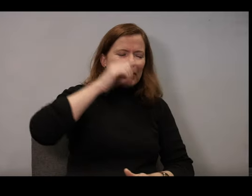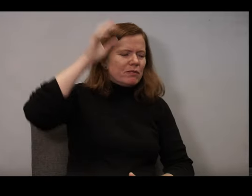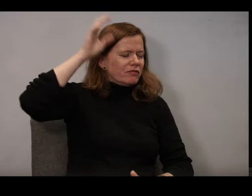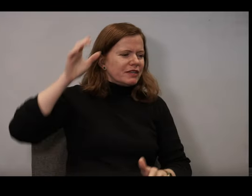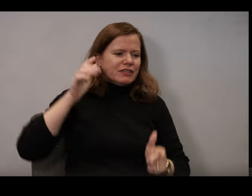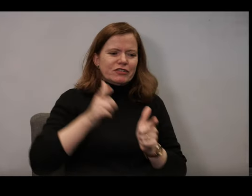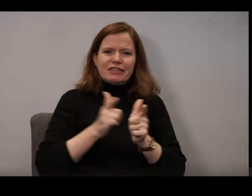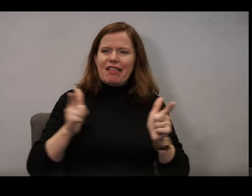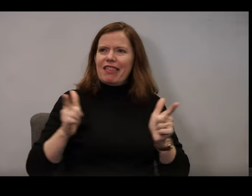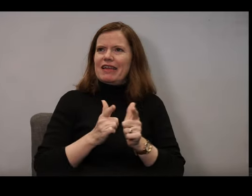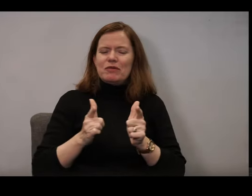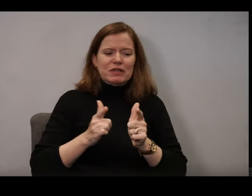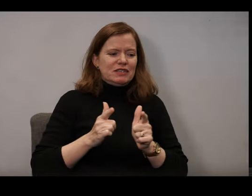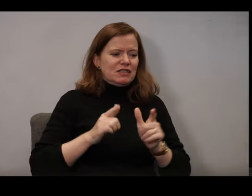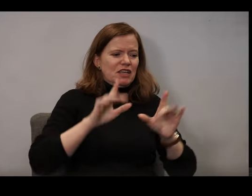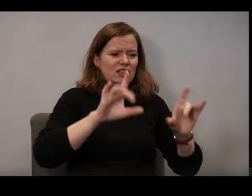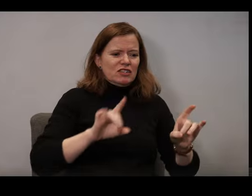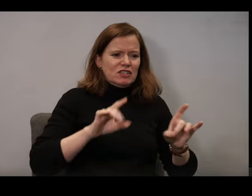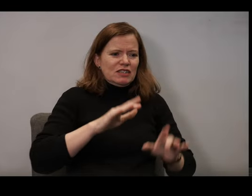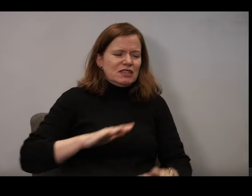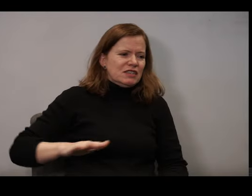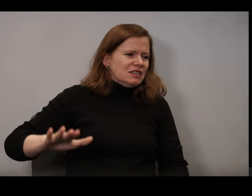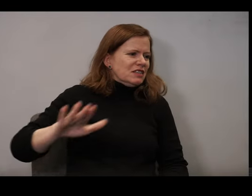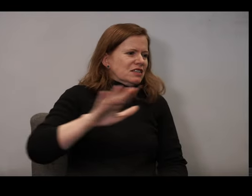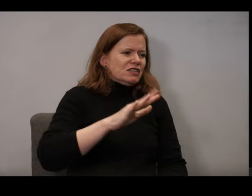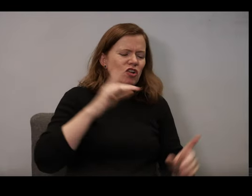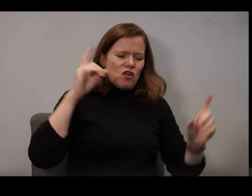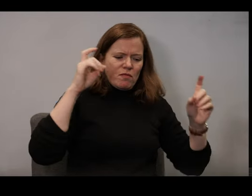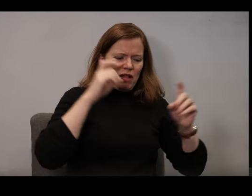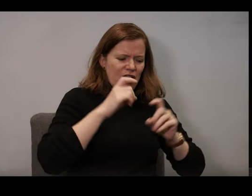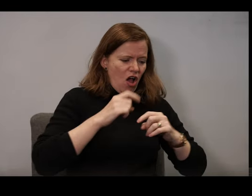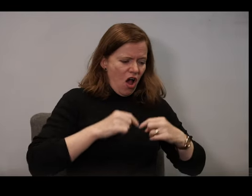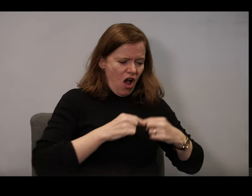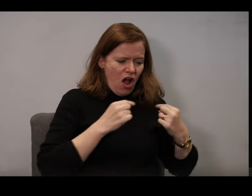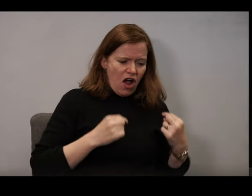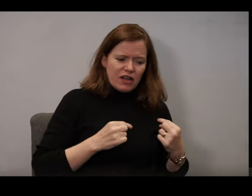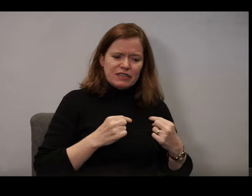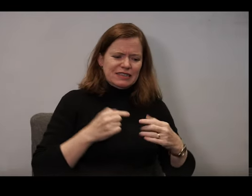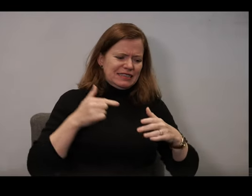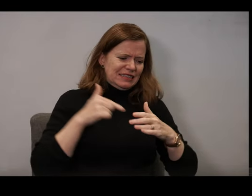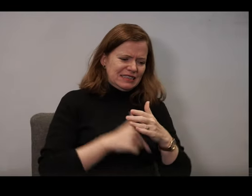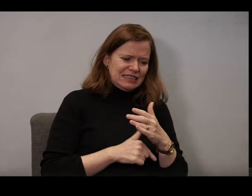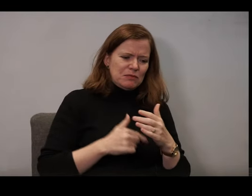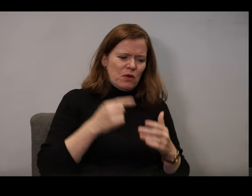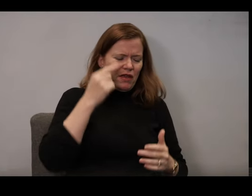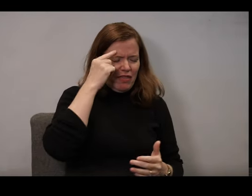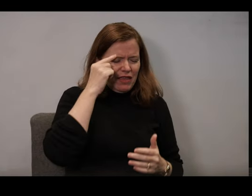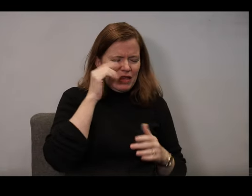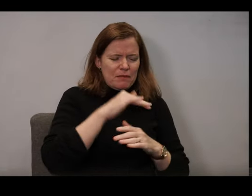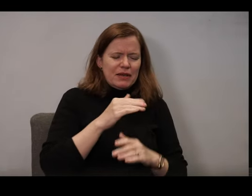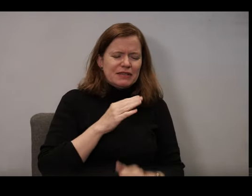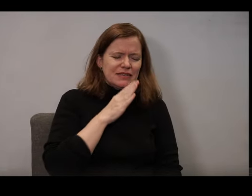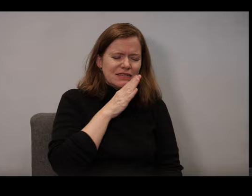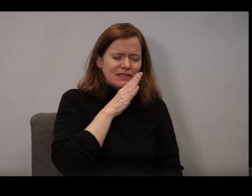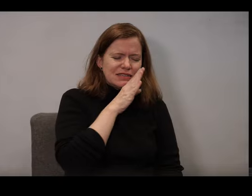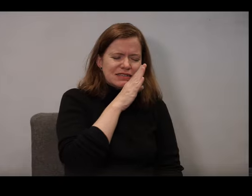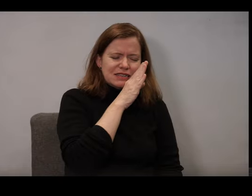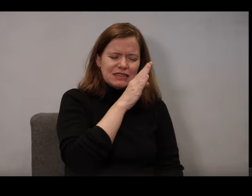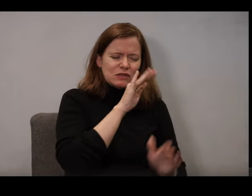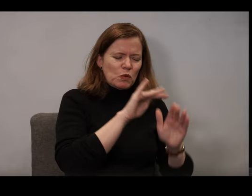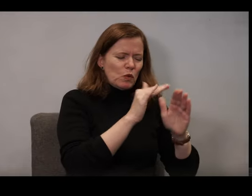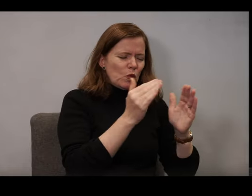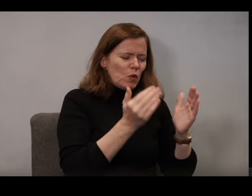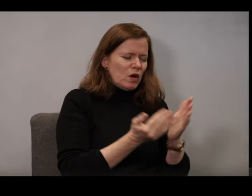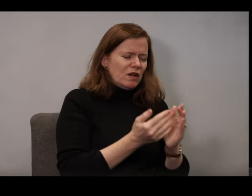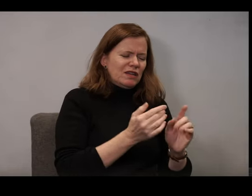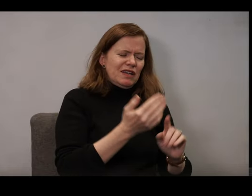is complex, Lord, and so are our hearts. We think with sadness of the wrongs in our